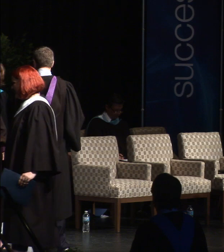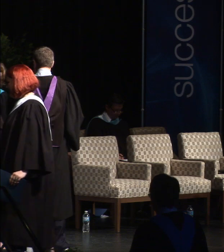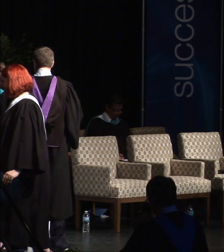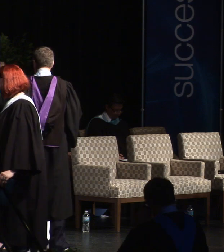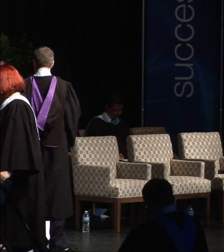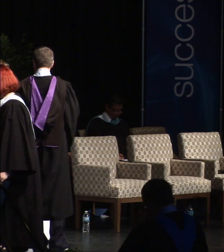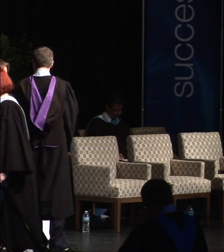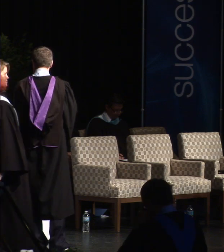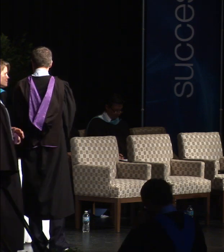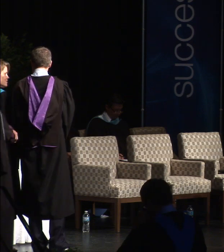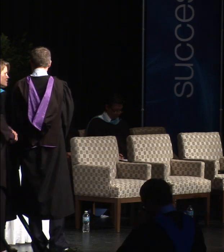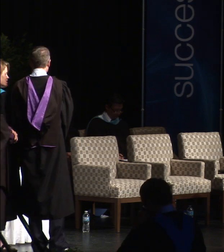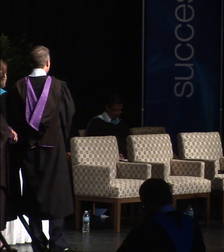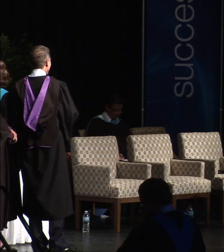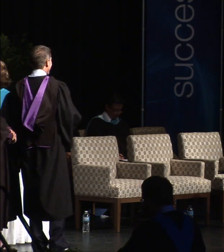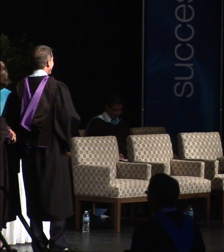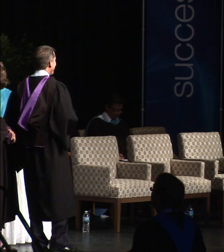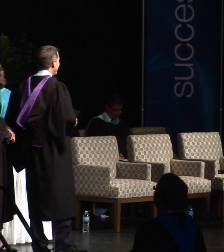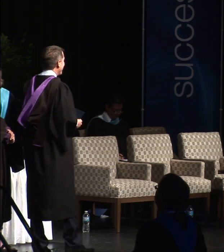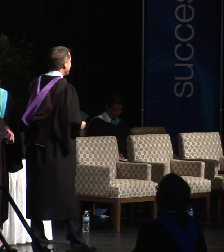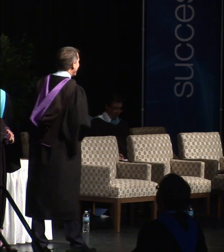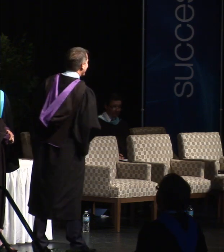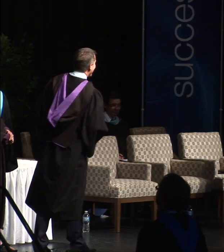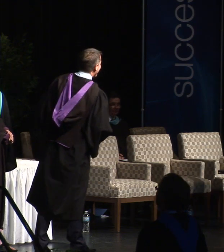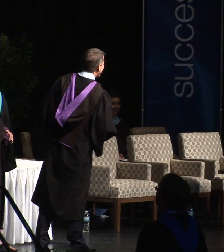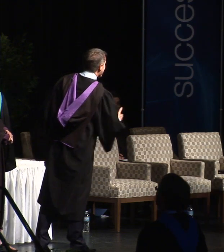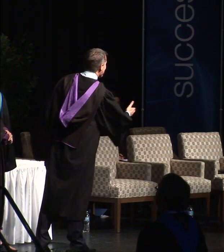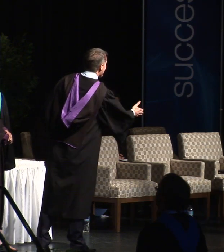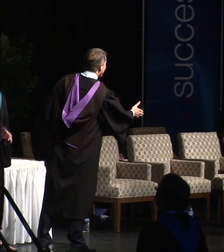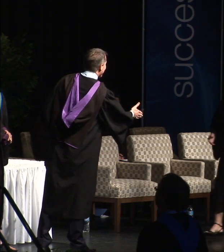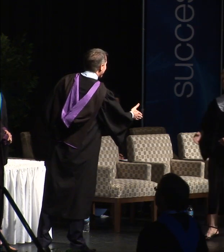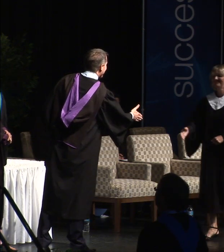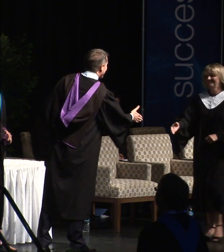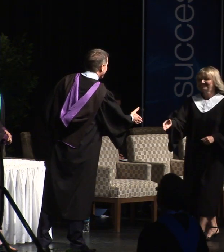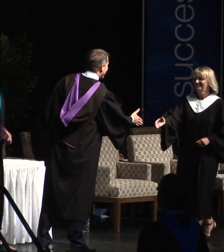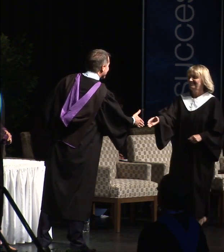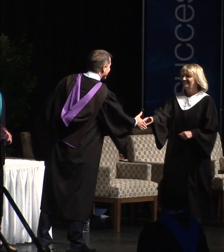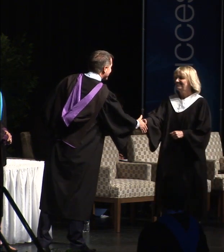Janet M. McDonald, honors.